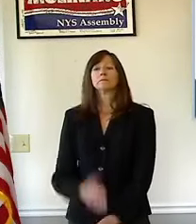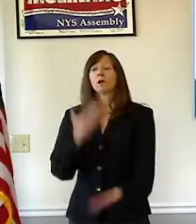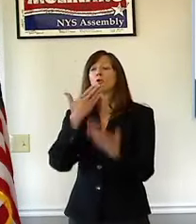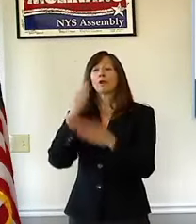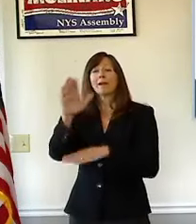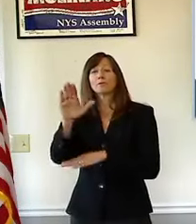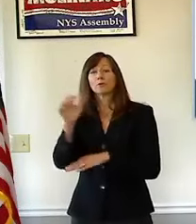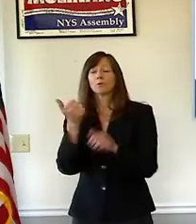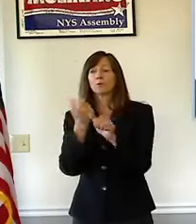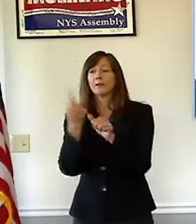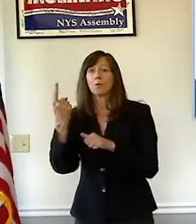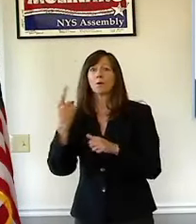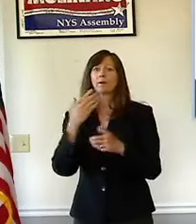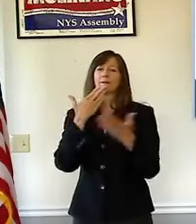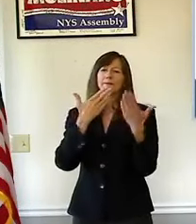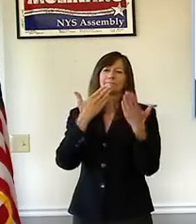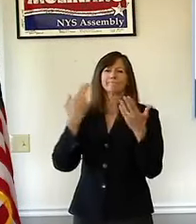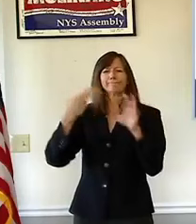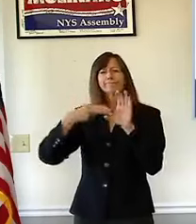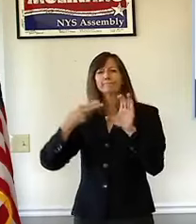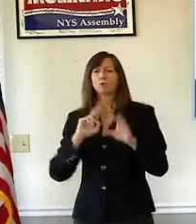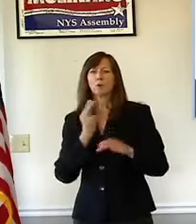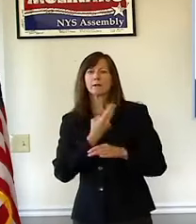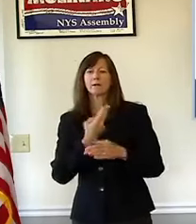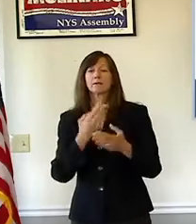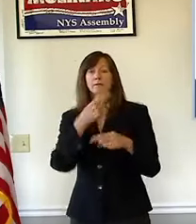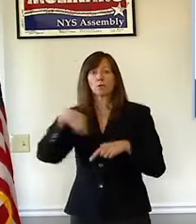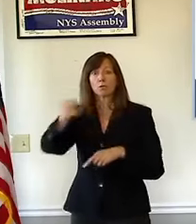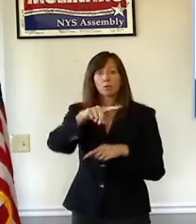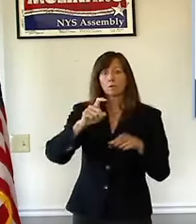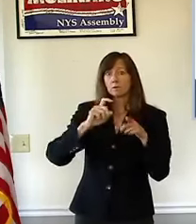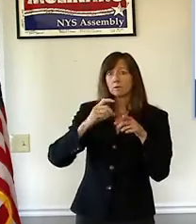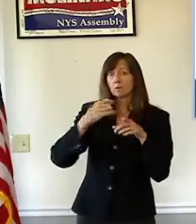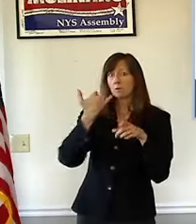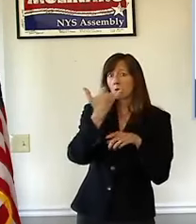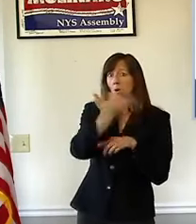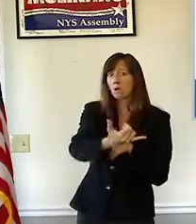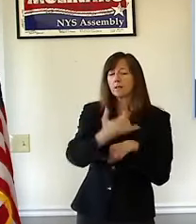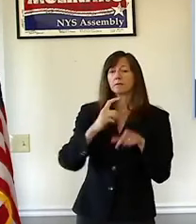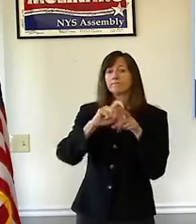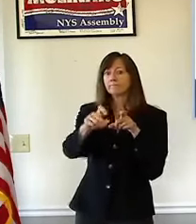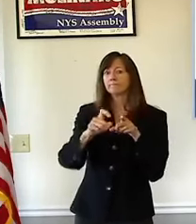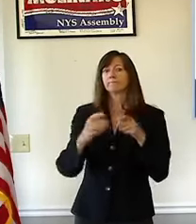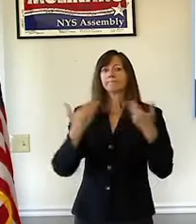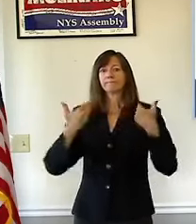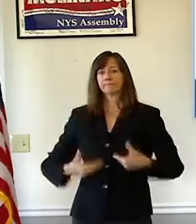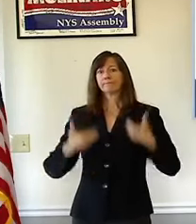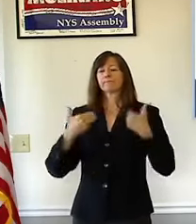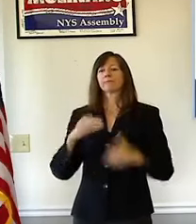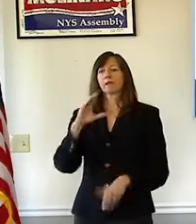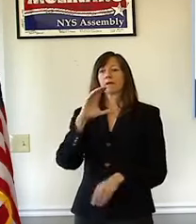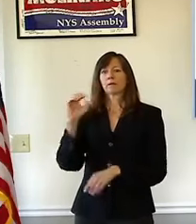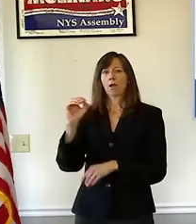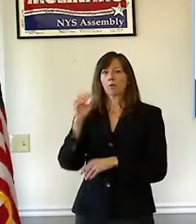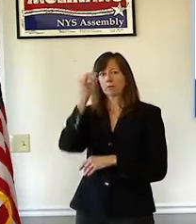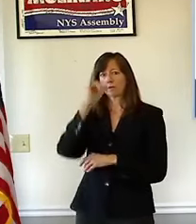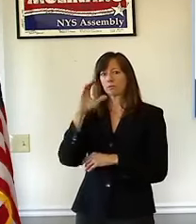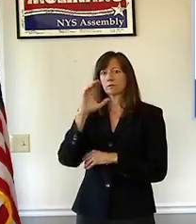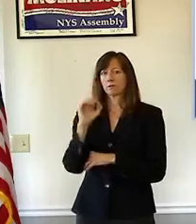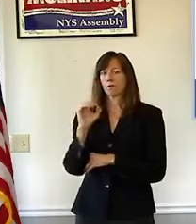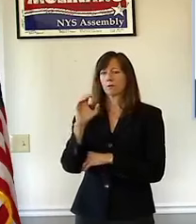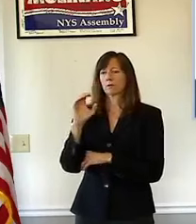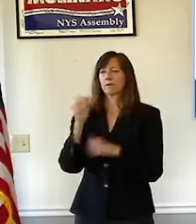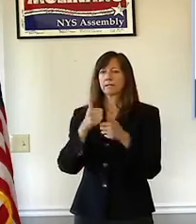Good afternoon, everyone. Thanks for joining us. For those of you on the telephone, this is County Executive Mark Molinaro. You're on live with our